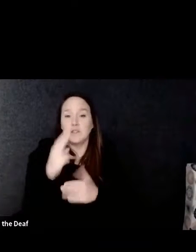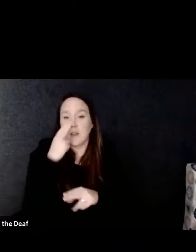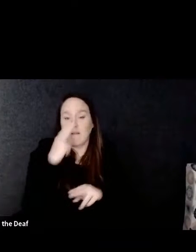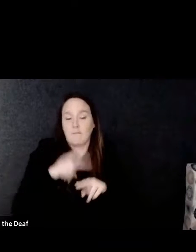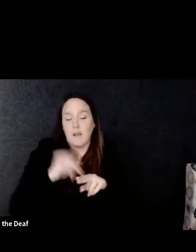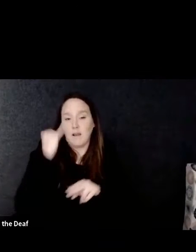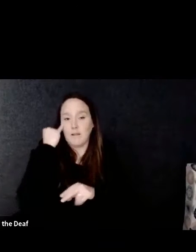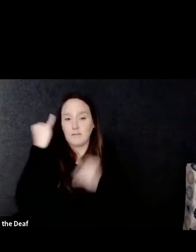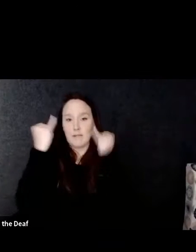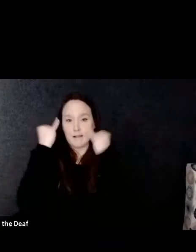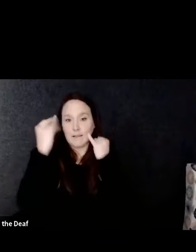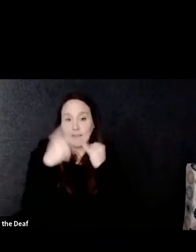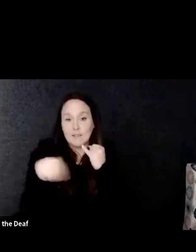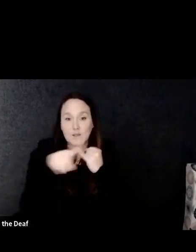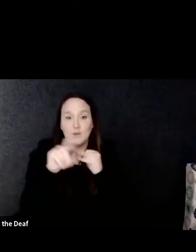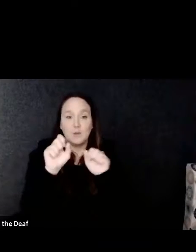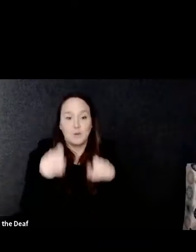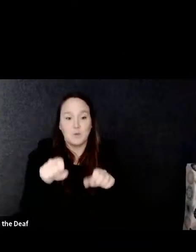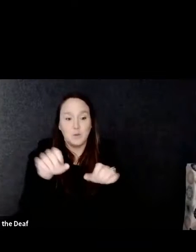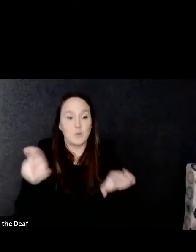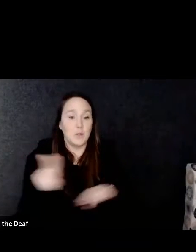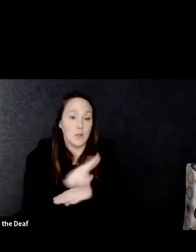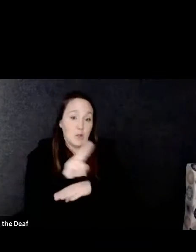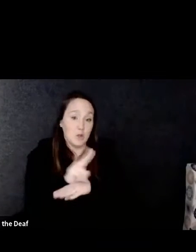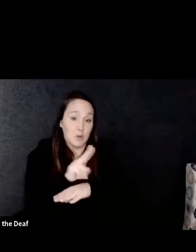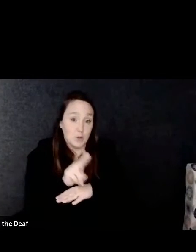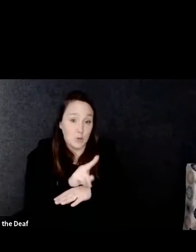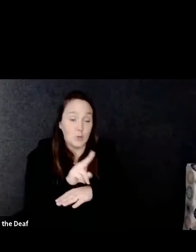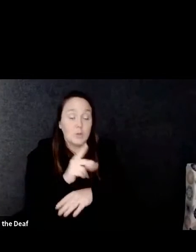you can implement into your lives to keep you